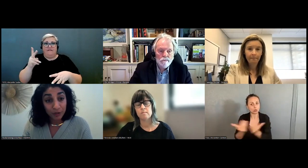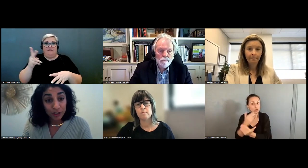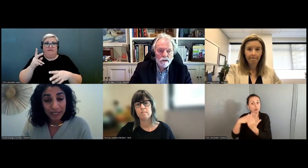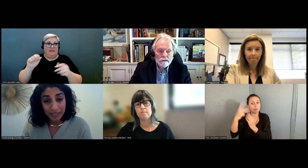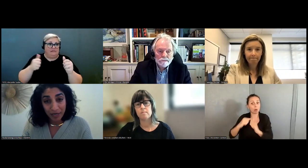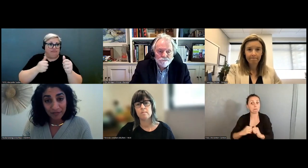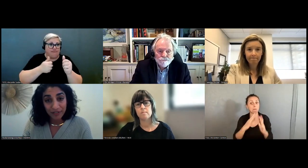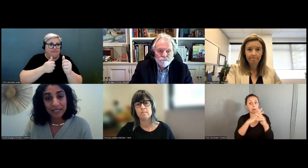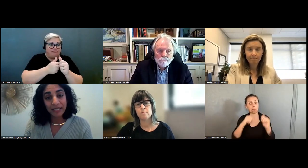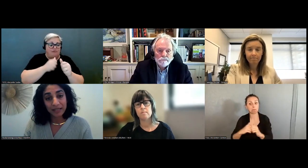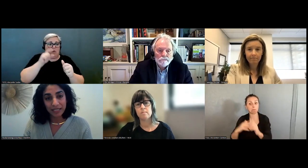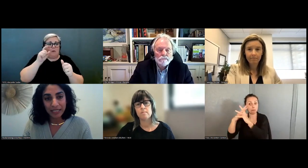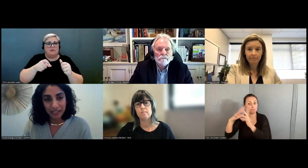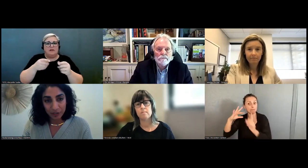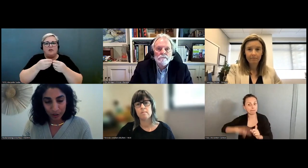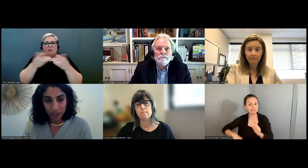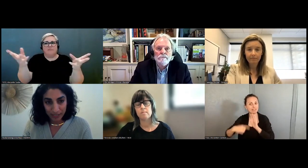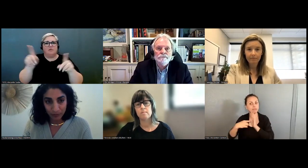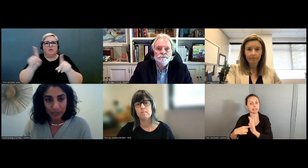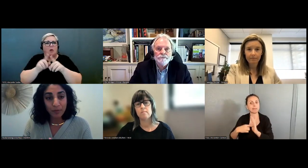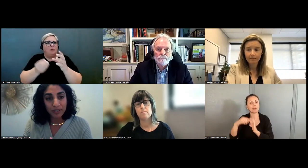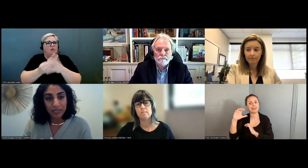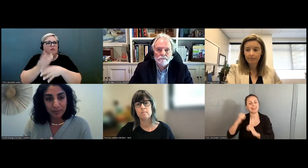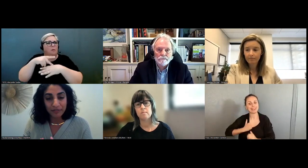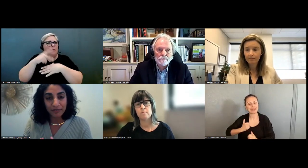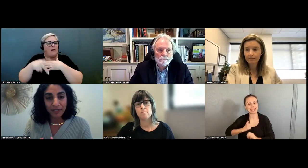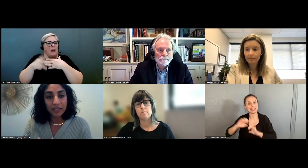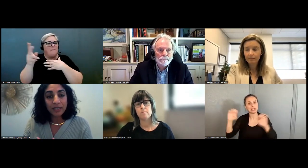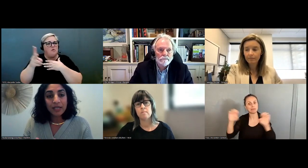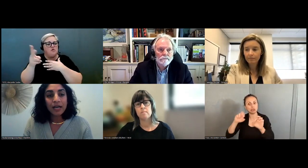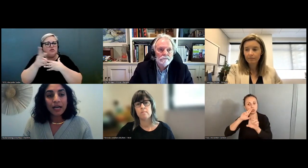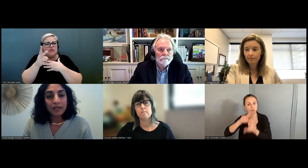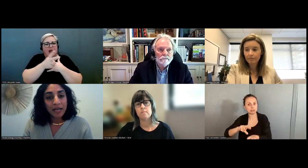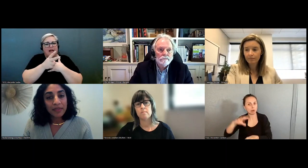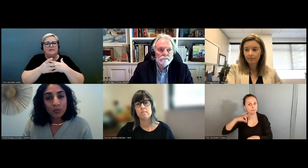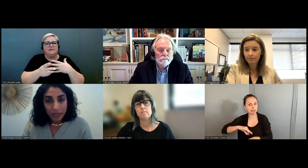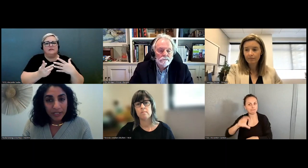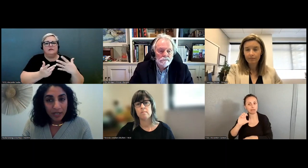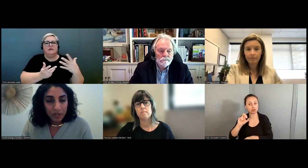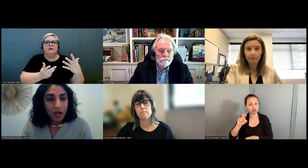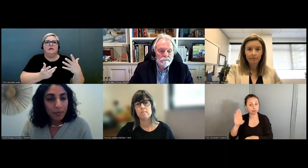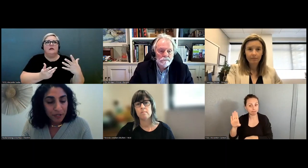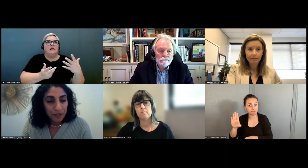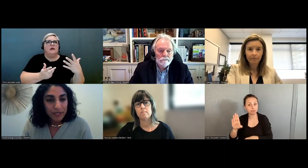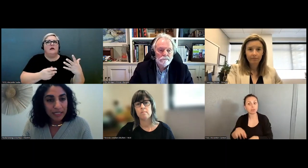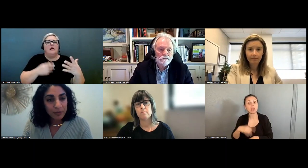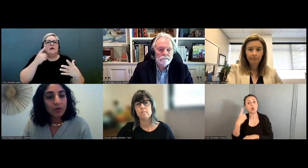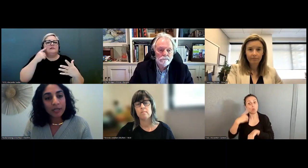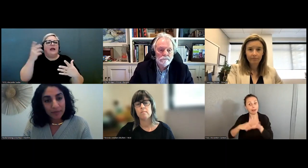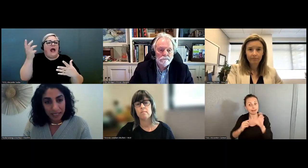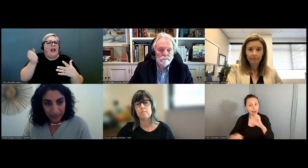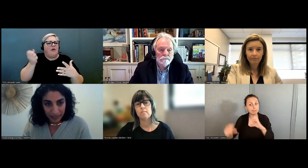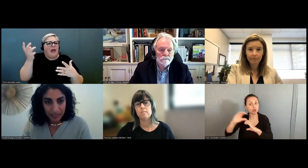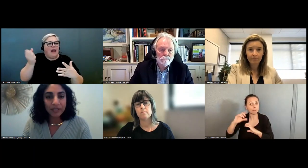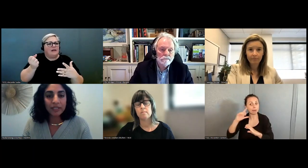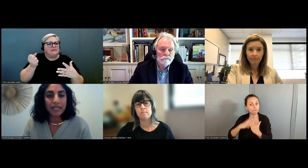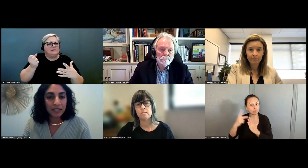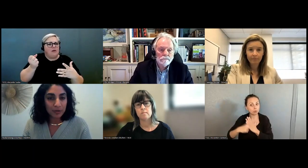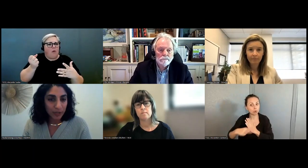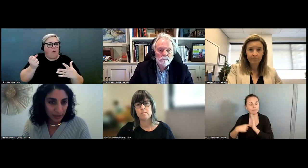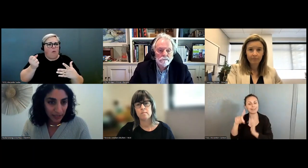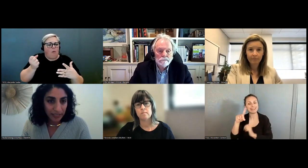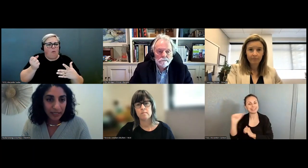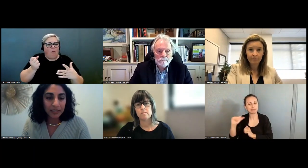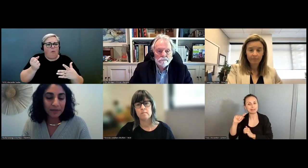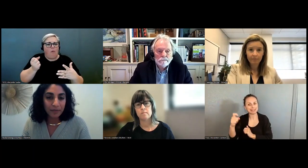programs, emergency benefits like the Canadian Emergency Response Benefit, and then one-time top-ups to existing programs like the Disability